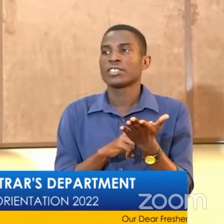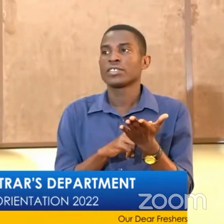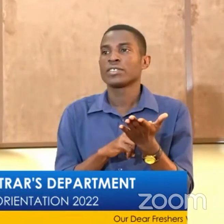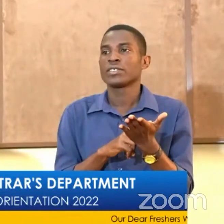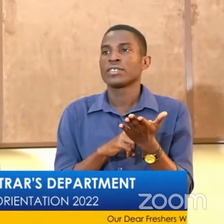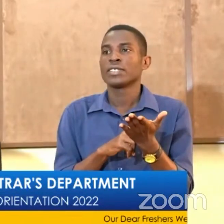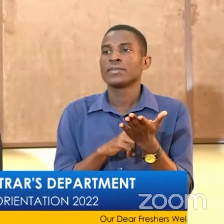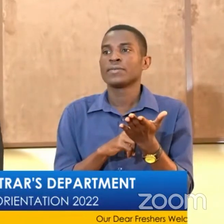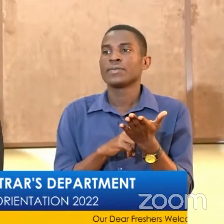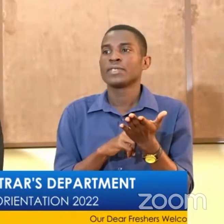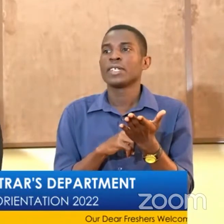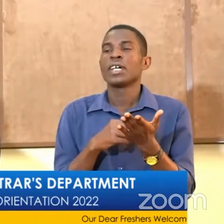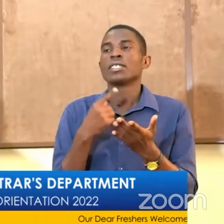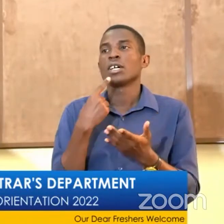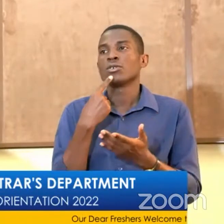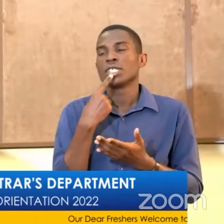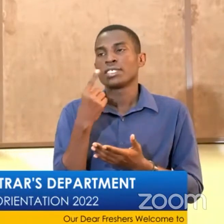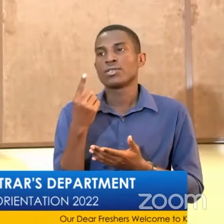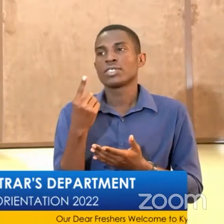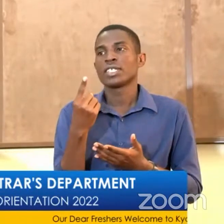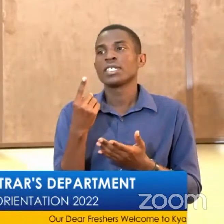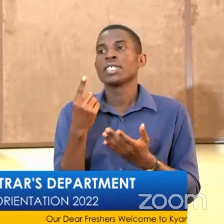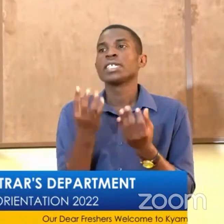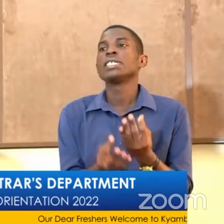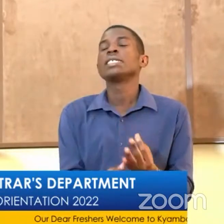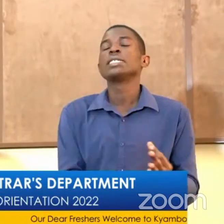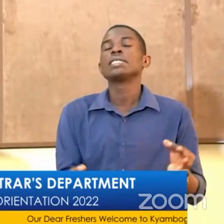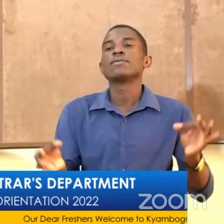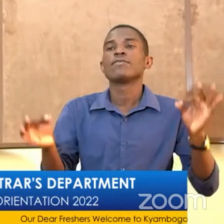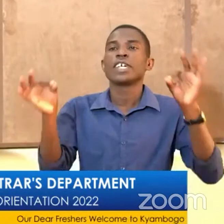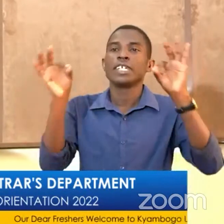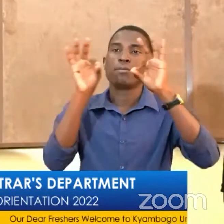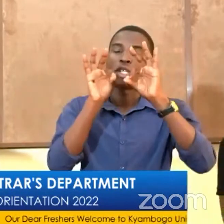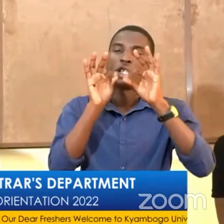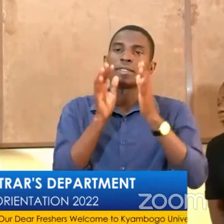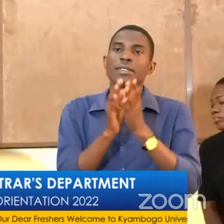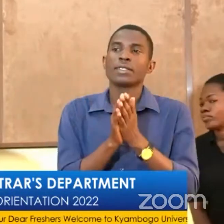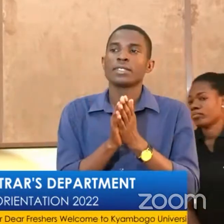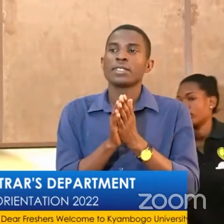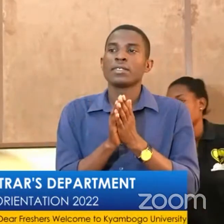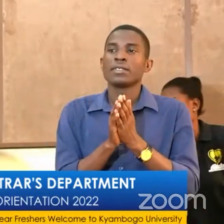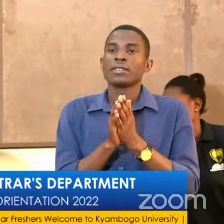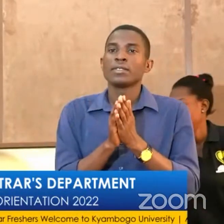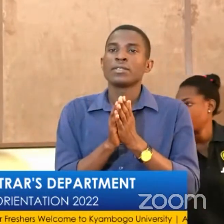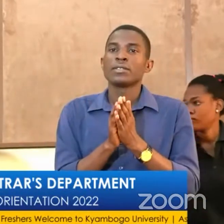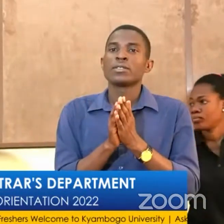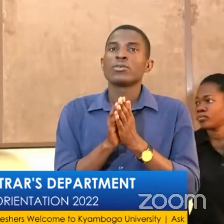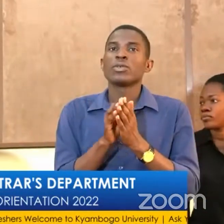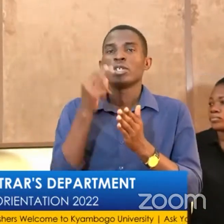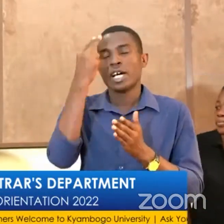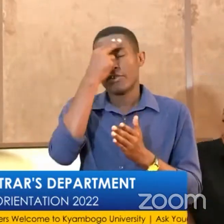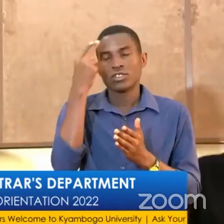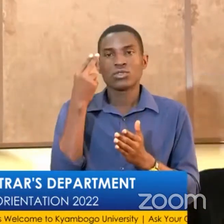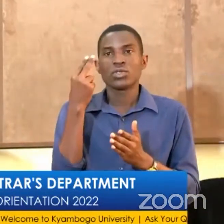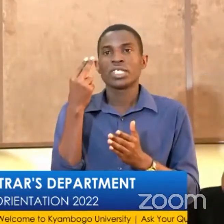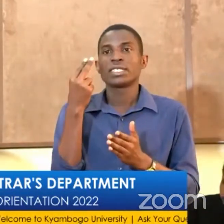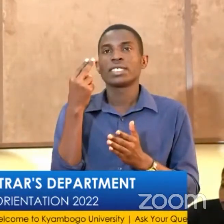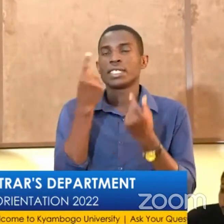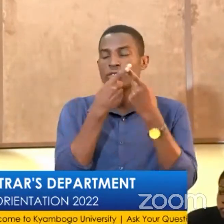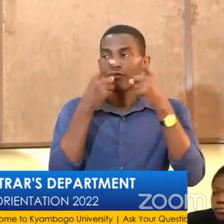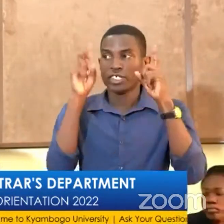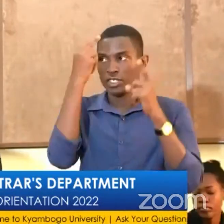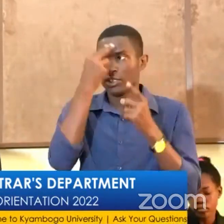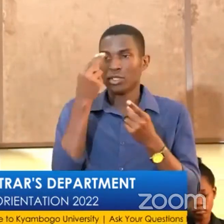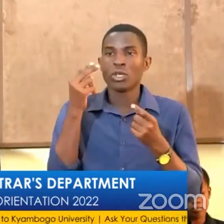charge of examinations, I would like to say that it is very important. We don't have a student, a university